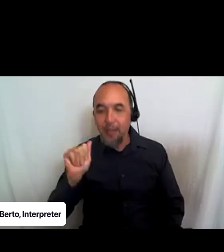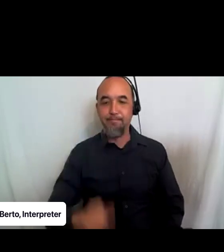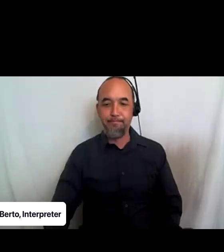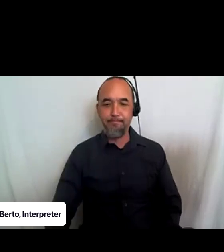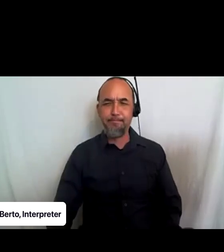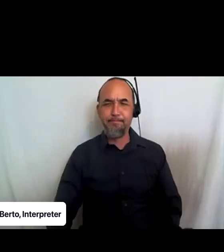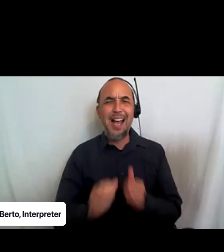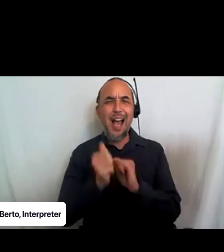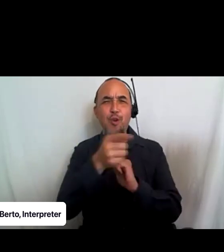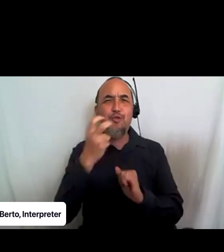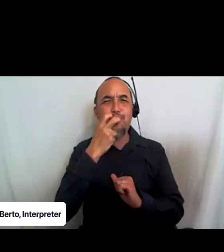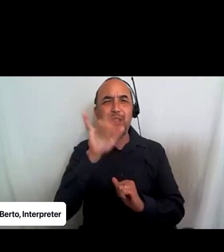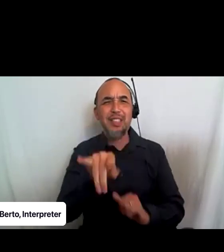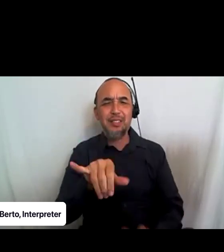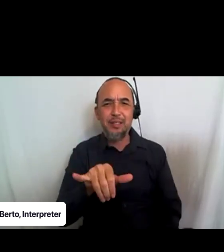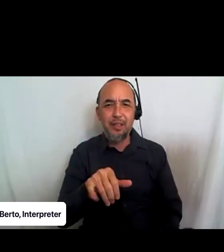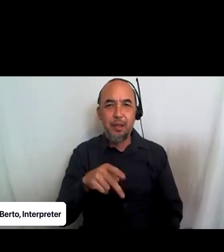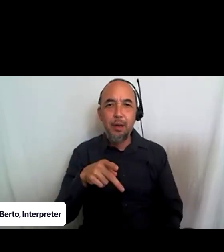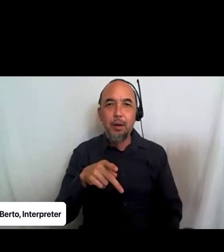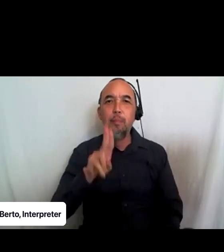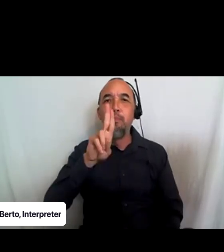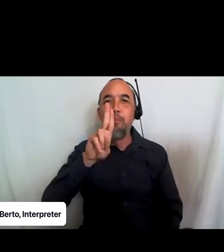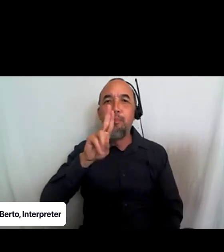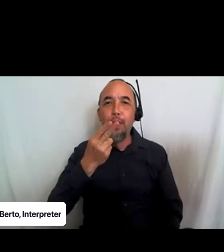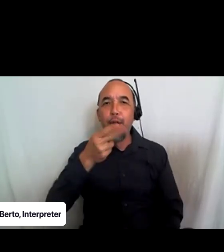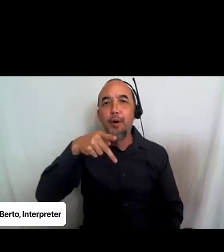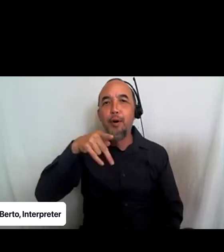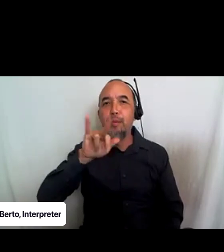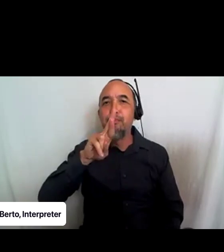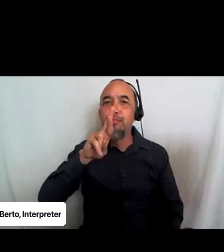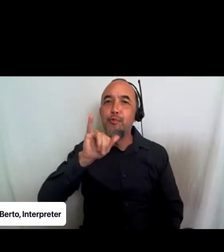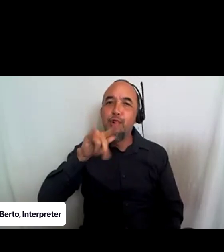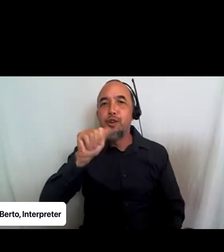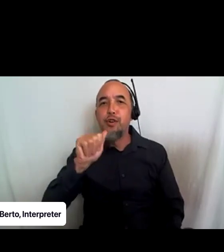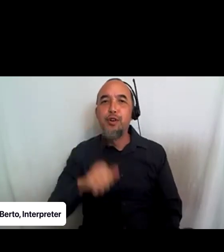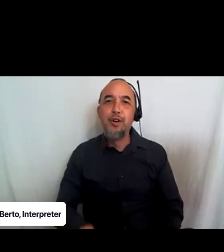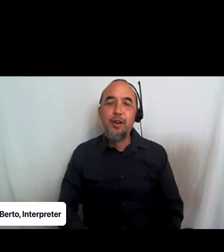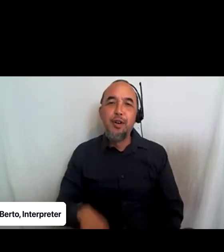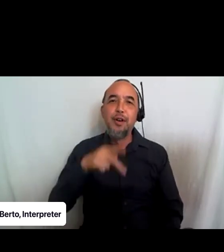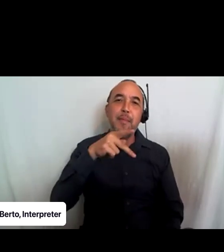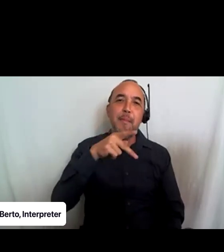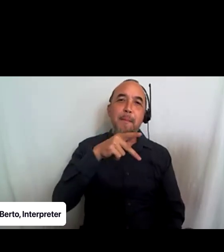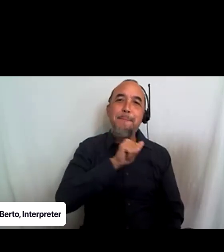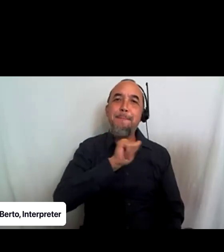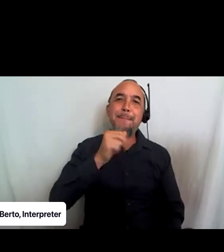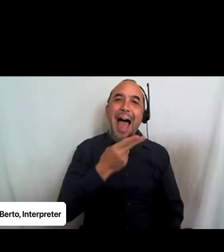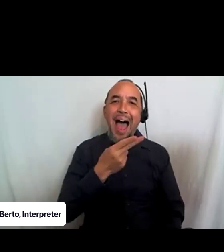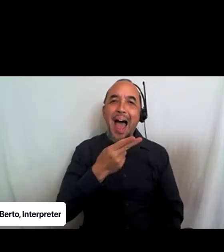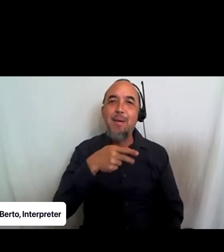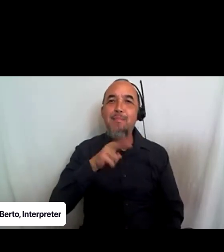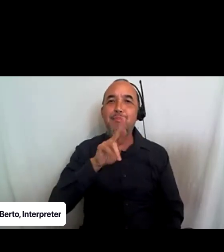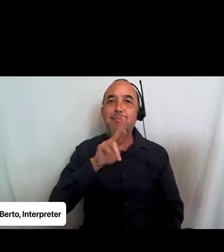guys say it? Paprika? Paprika. Paprika. Paprika. I put the paprika on the